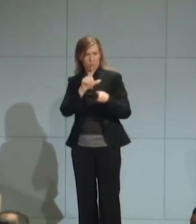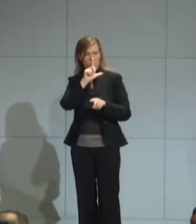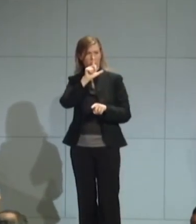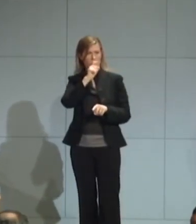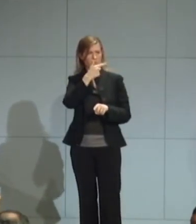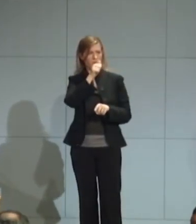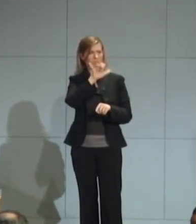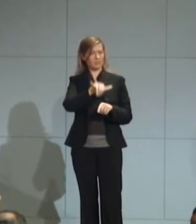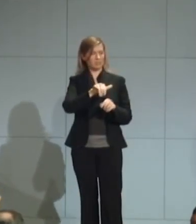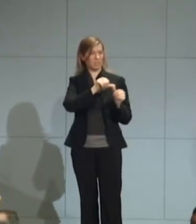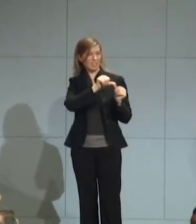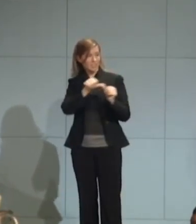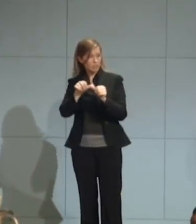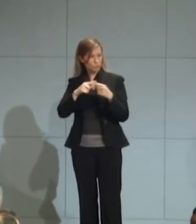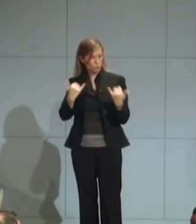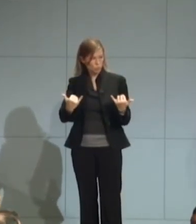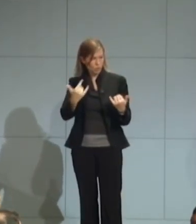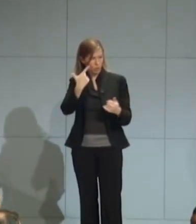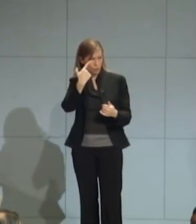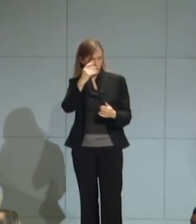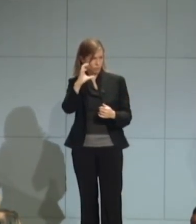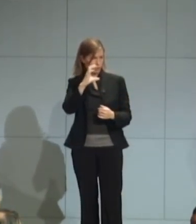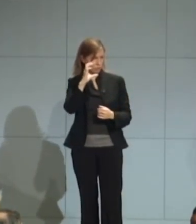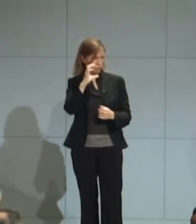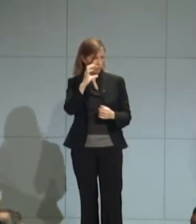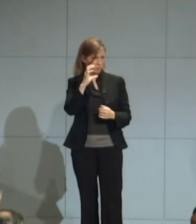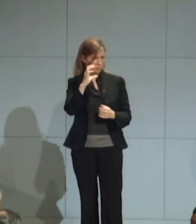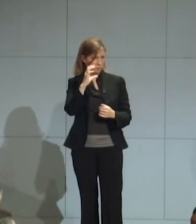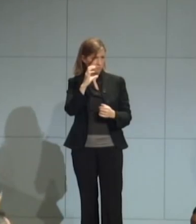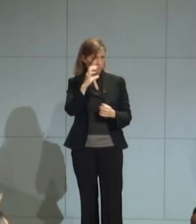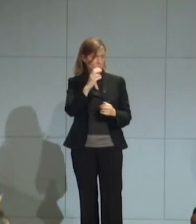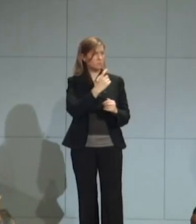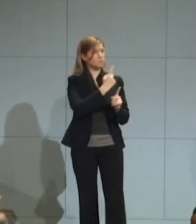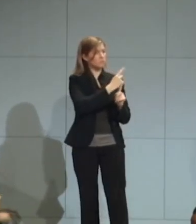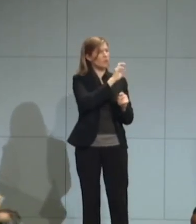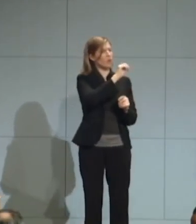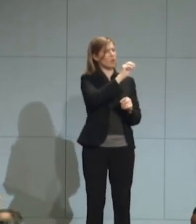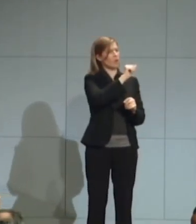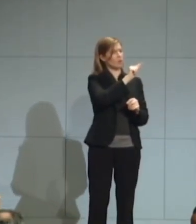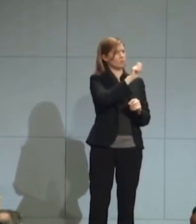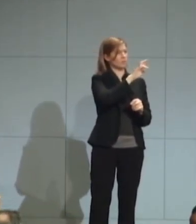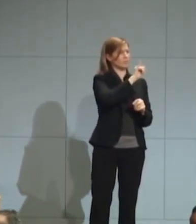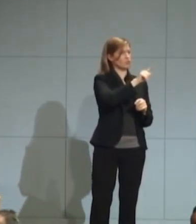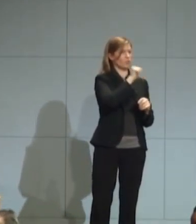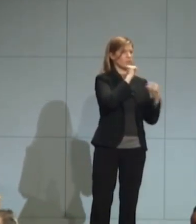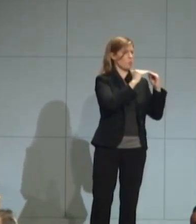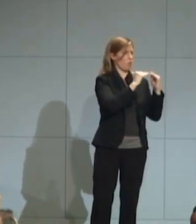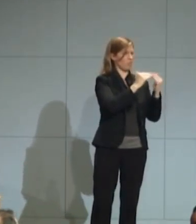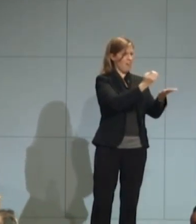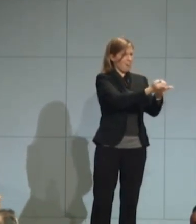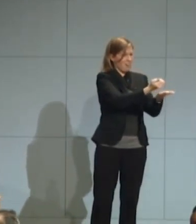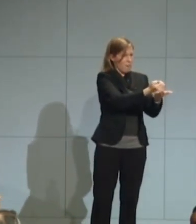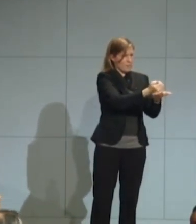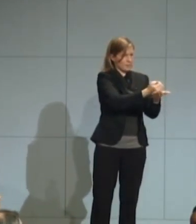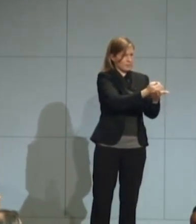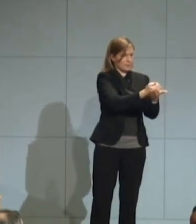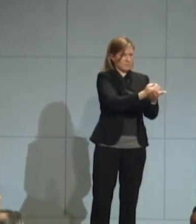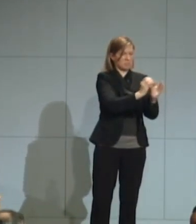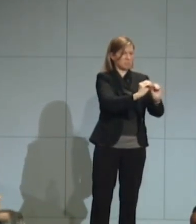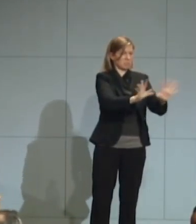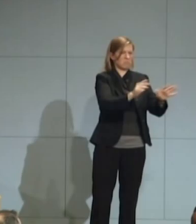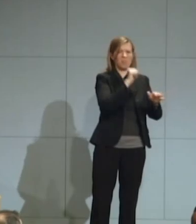90 million black folks in this country whose names are neither Barack Obama nor Oprah Winfrey, and whose lives do